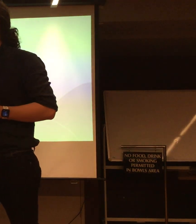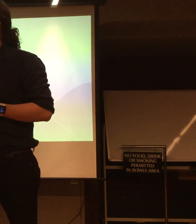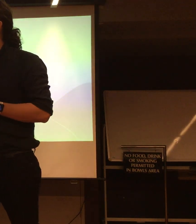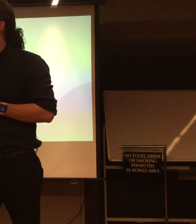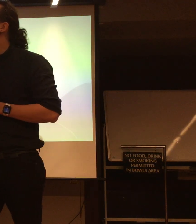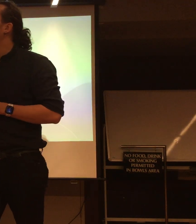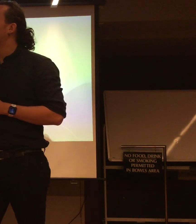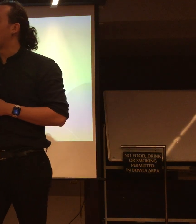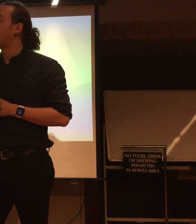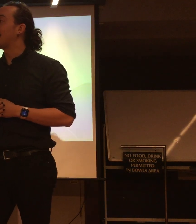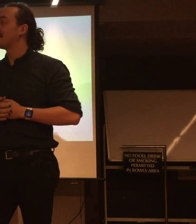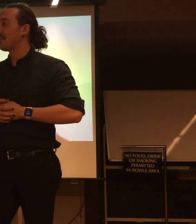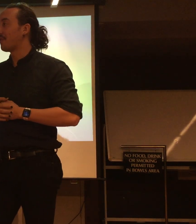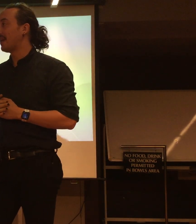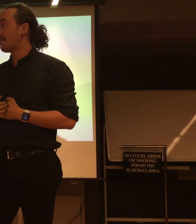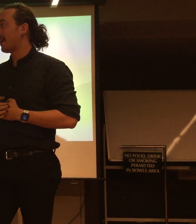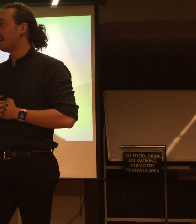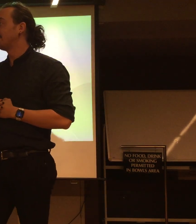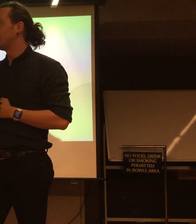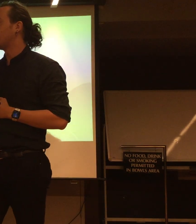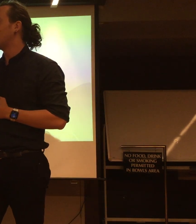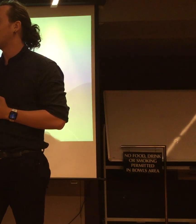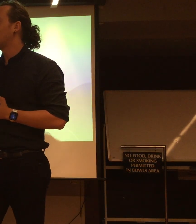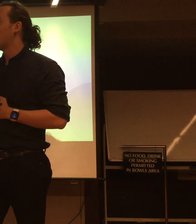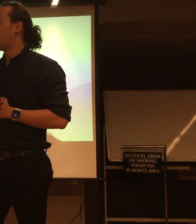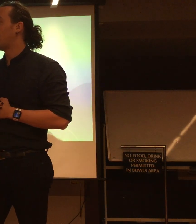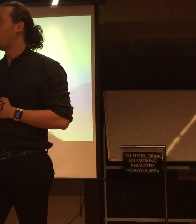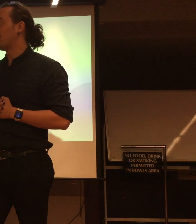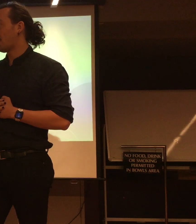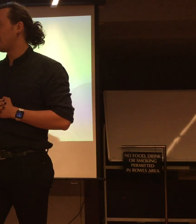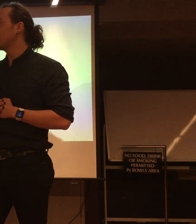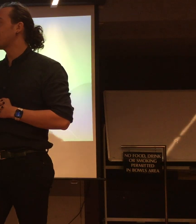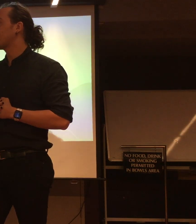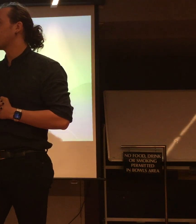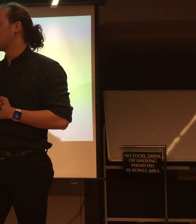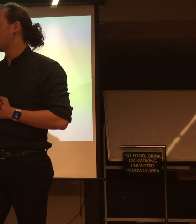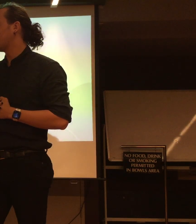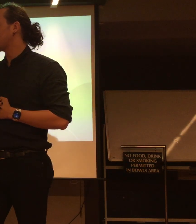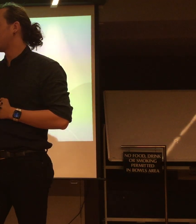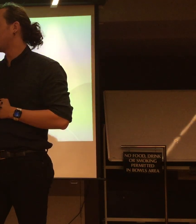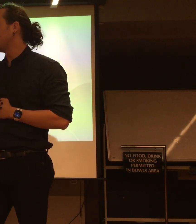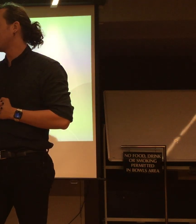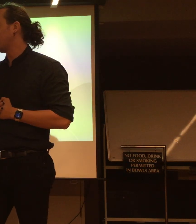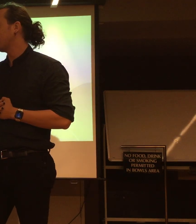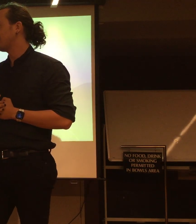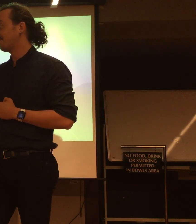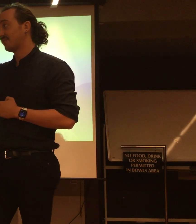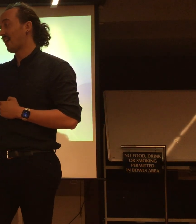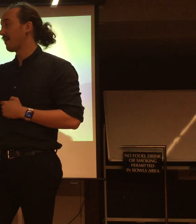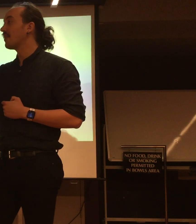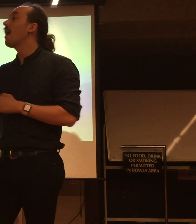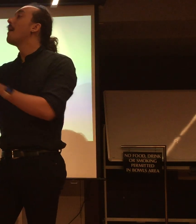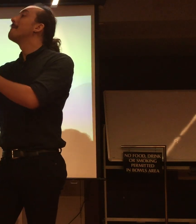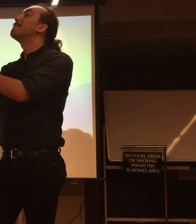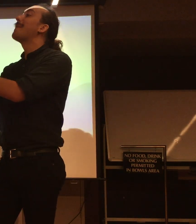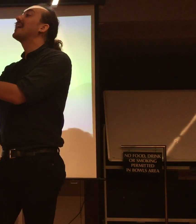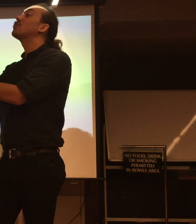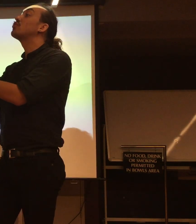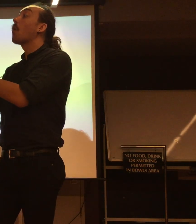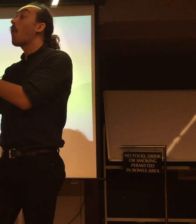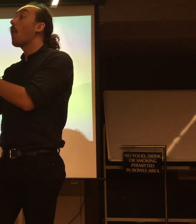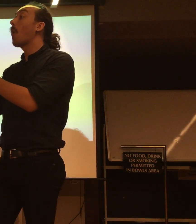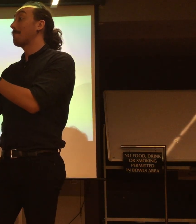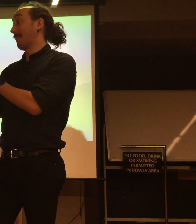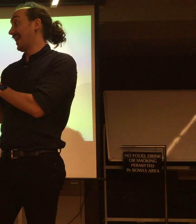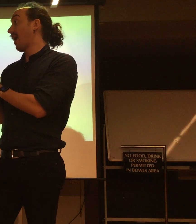Fire? Peanut butter. Yeah, peanuts, so put peanut butter. Yeah. On toast. Yeah. Yeah, that's fine. Yeah. Just make sure with the